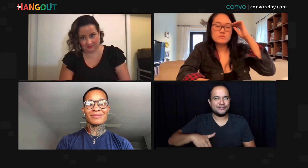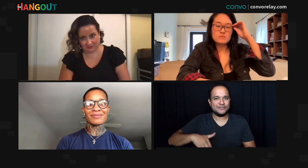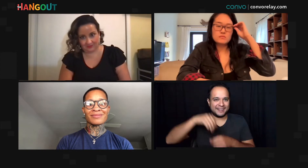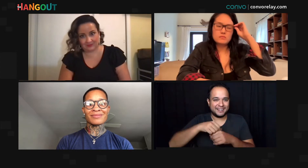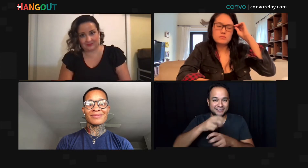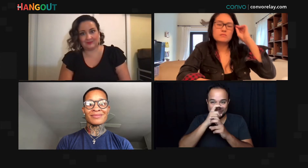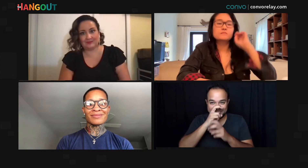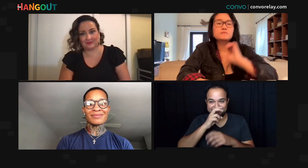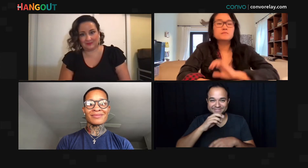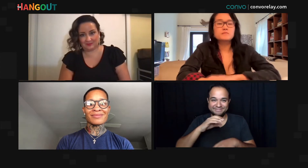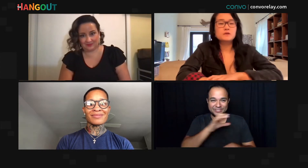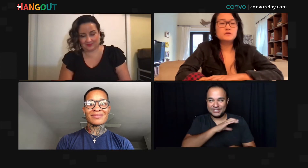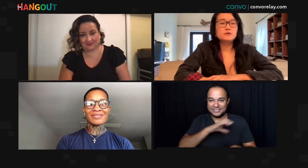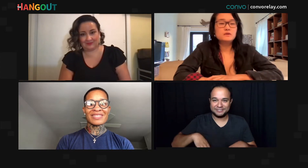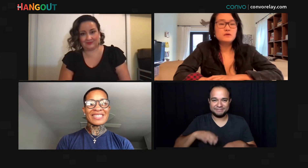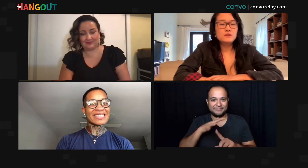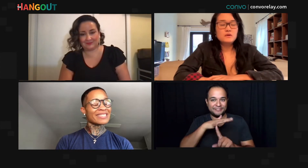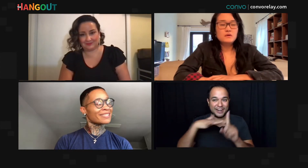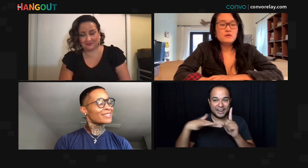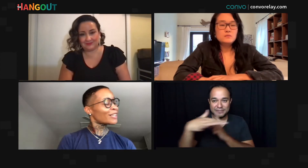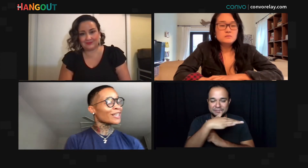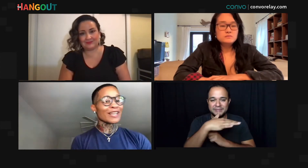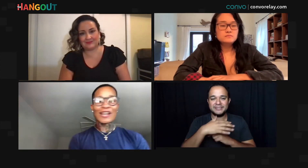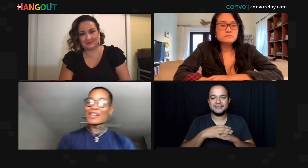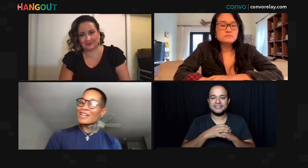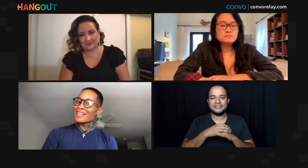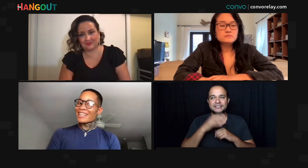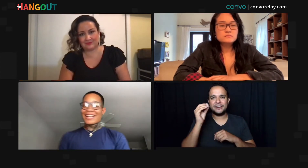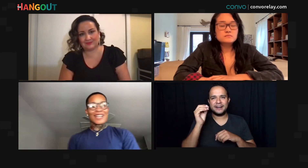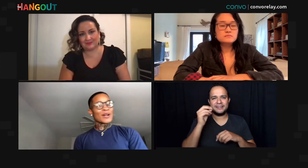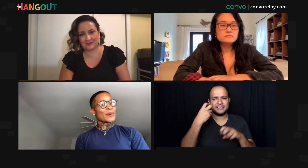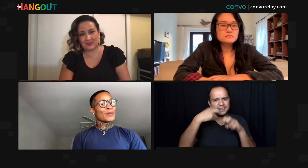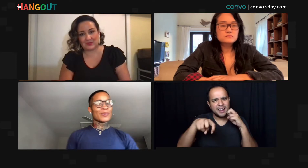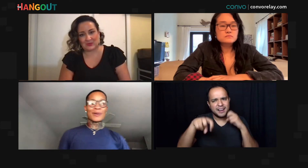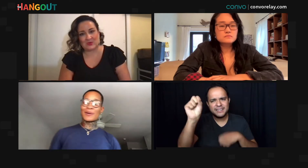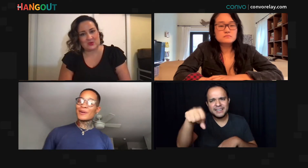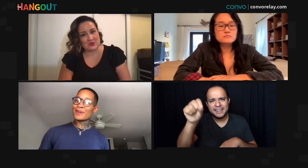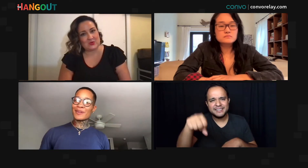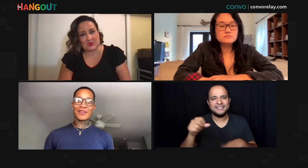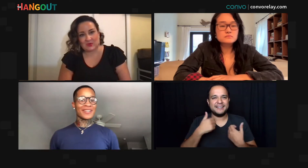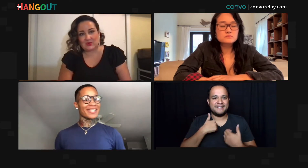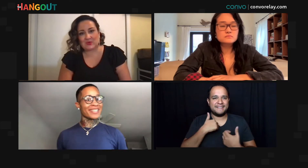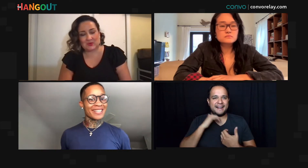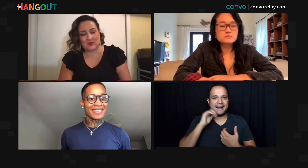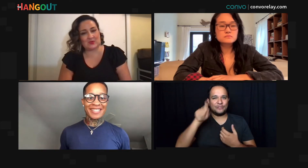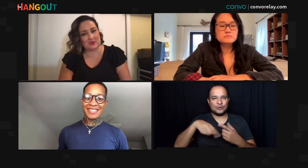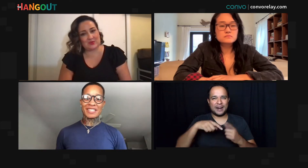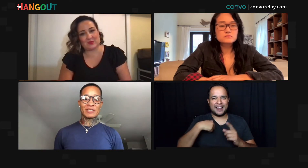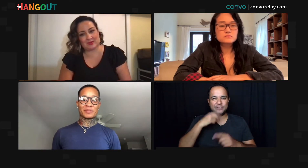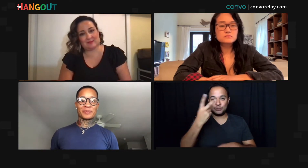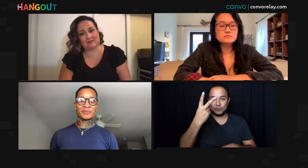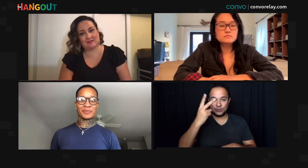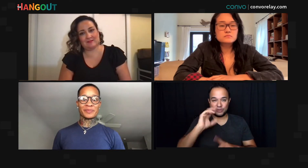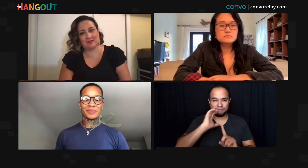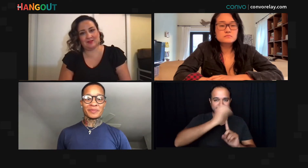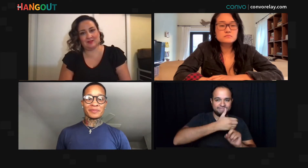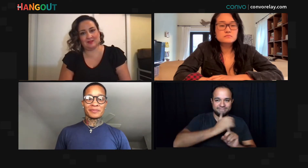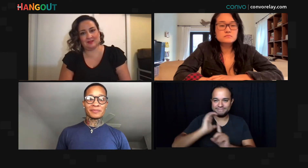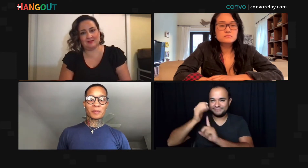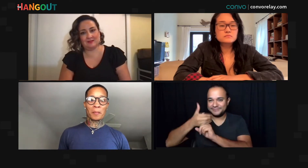ministry. And so growing up, I was in a really strict Christian environment, and that was tough because I